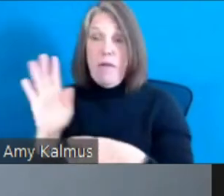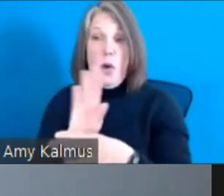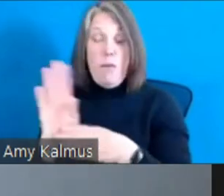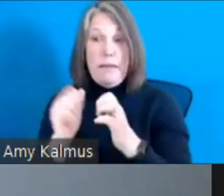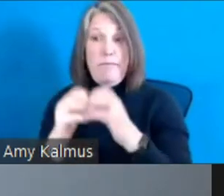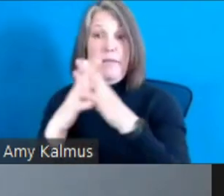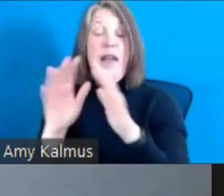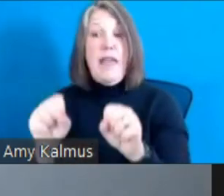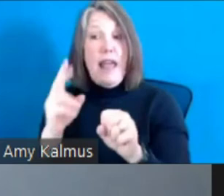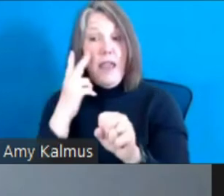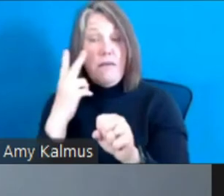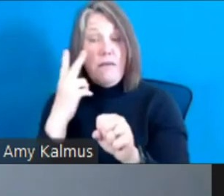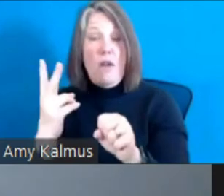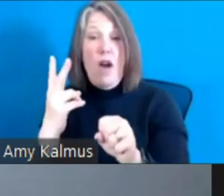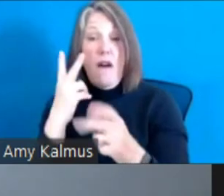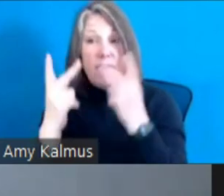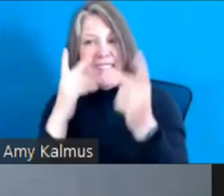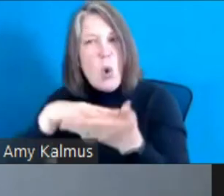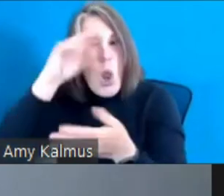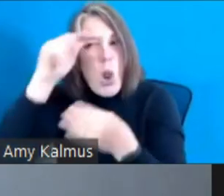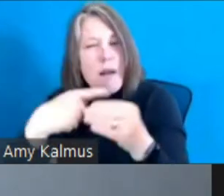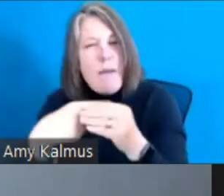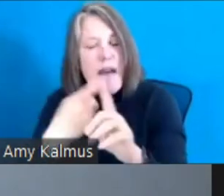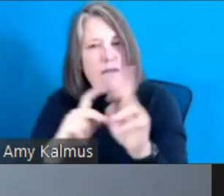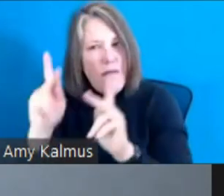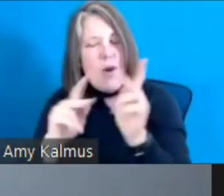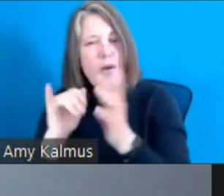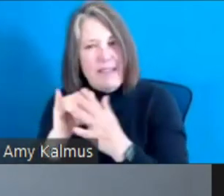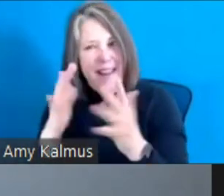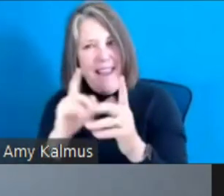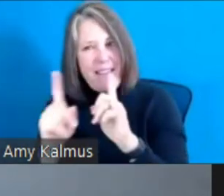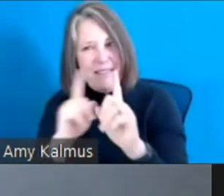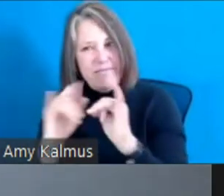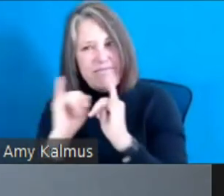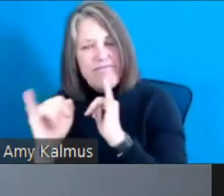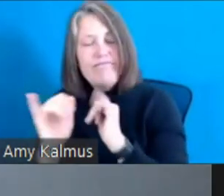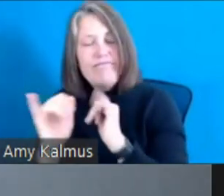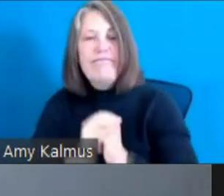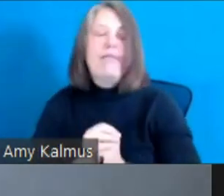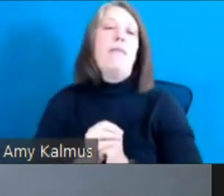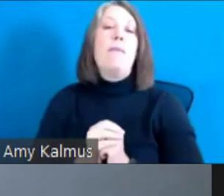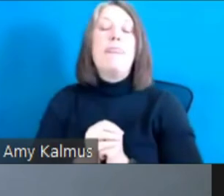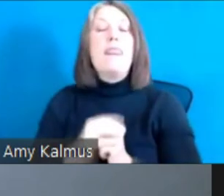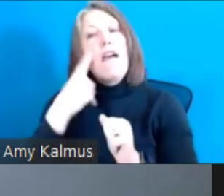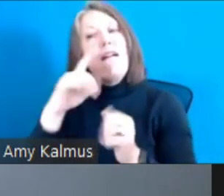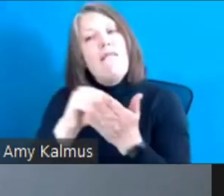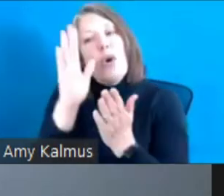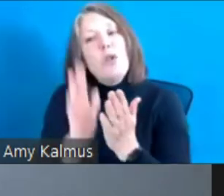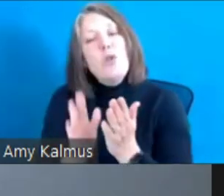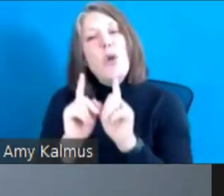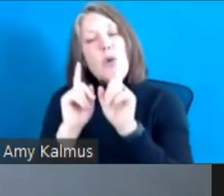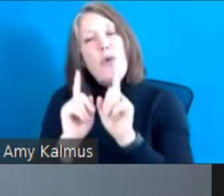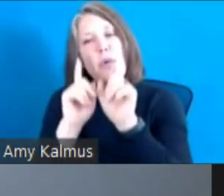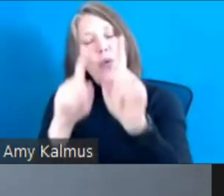that I was able to visit or learn about from folks that I interviewed. For students who are going to